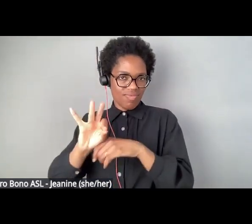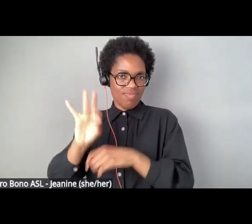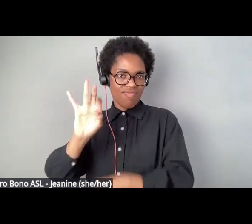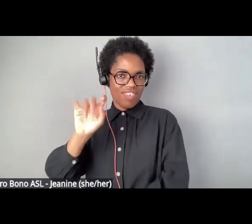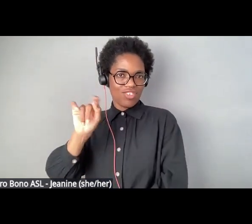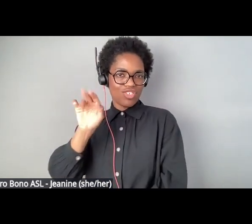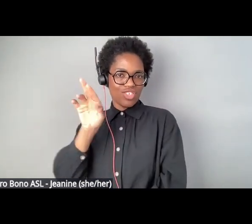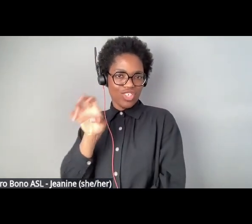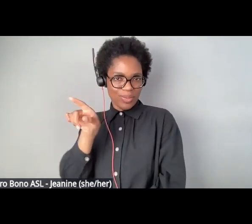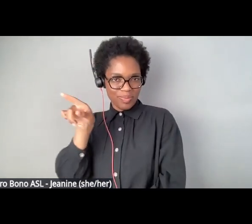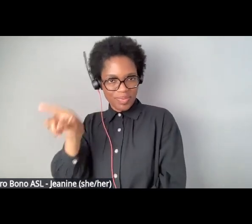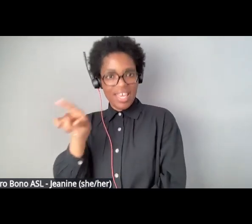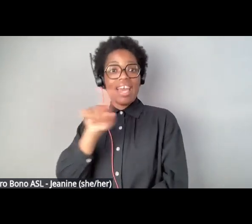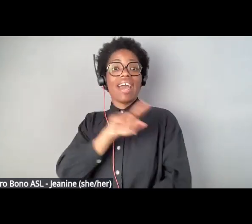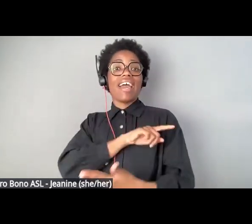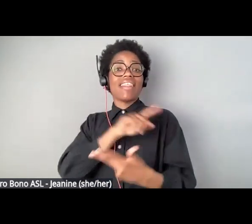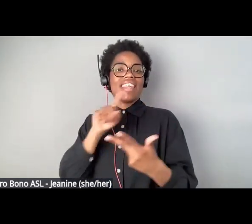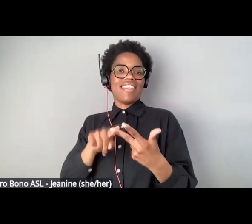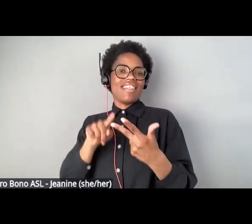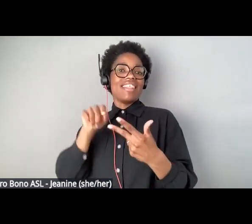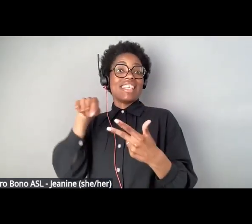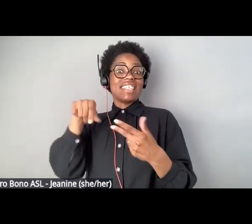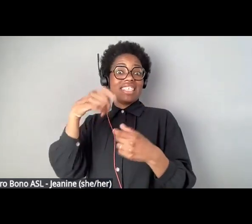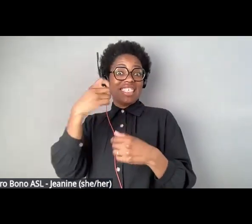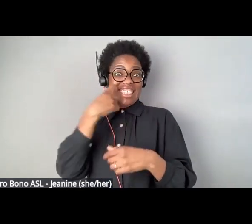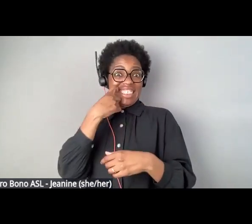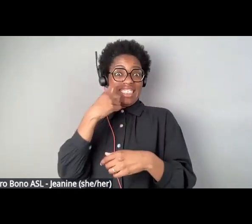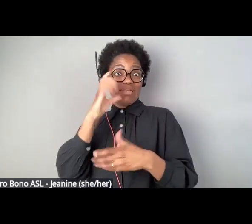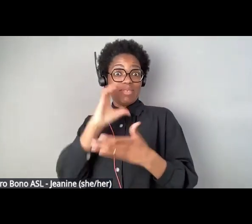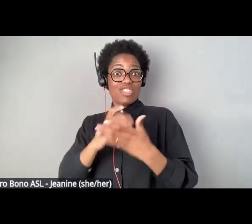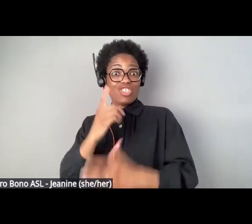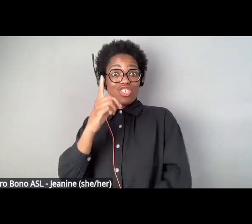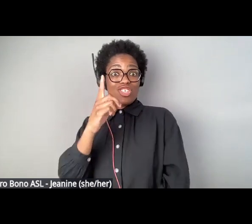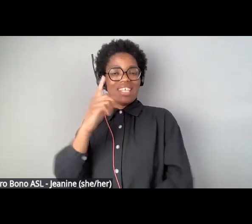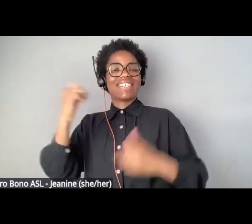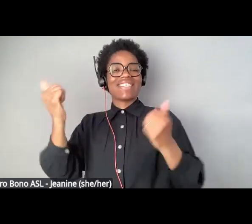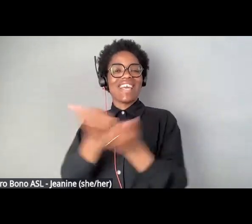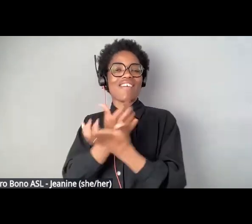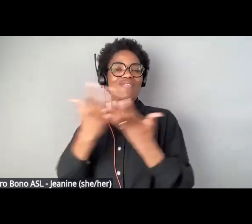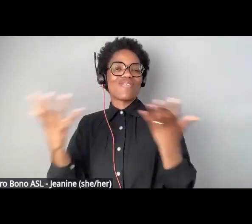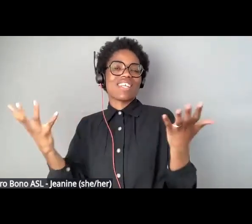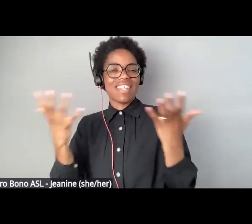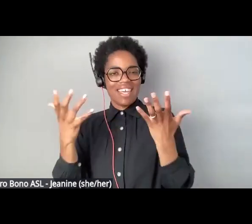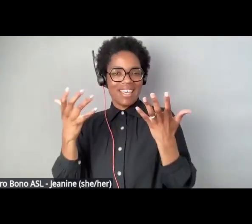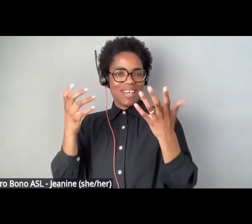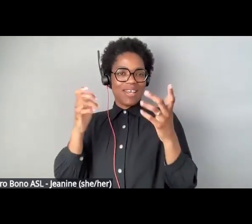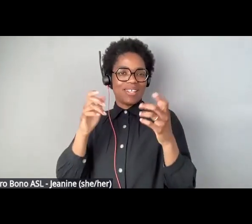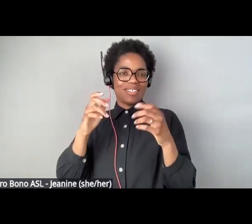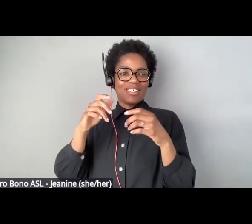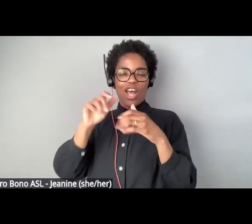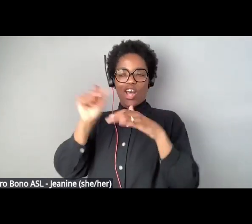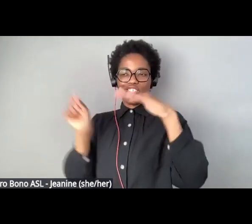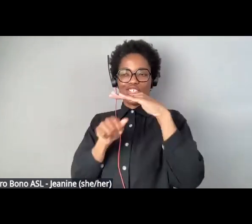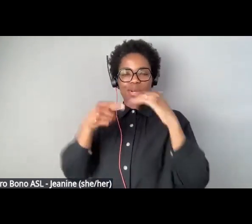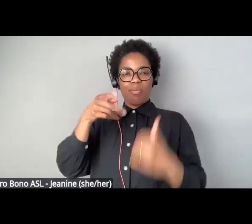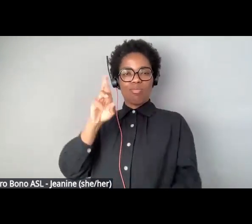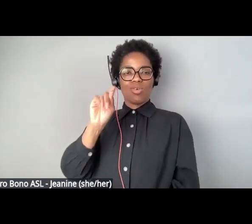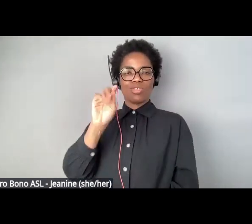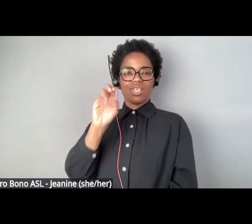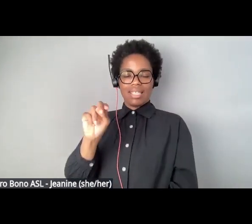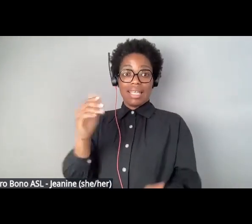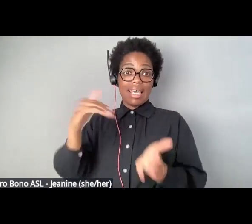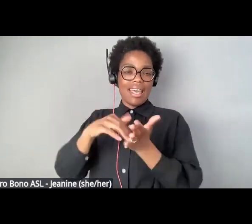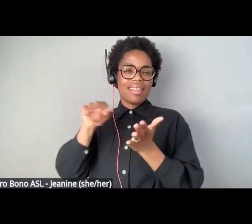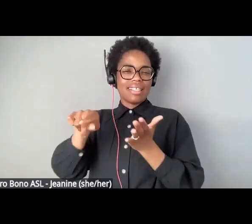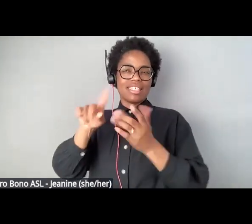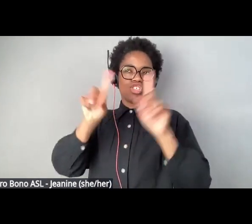product shots that I pulled from the internet because I didn't want to show you my password manager for reasons that